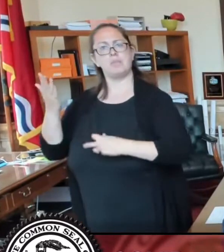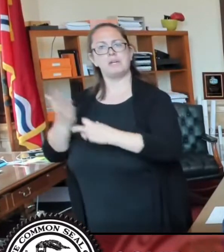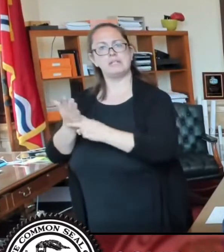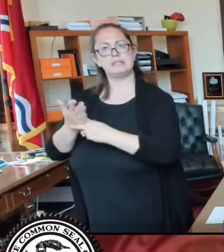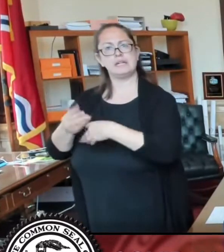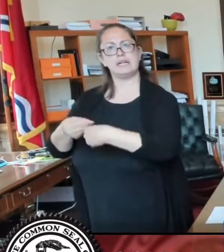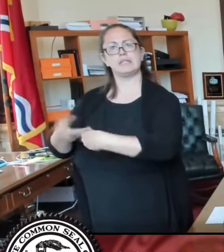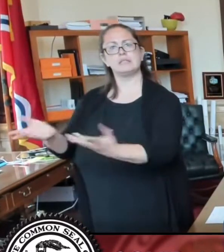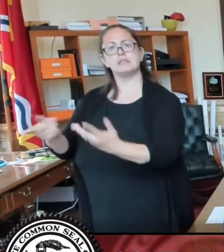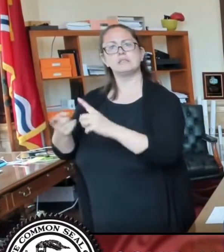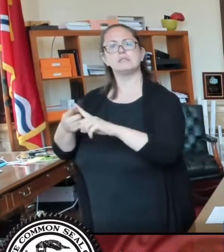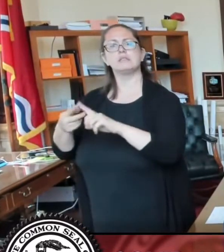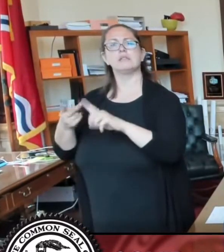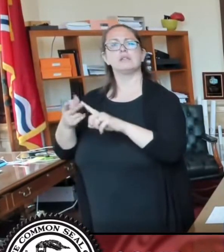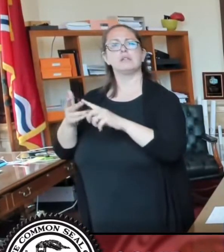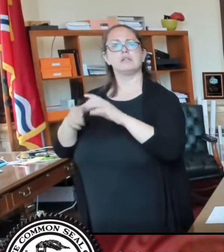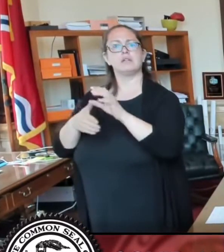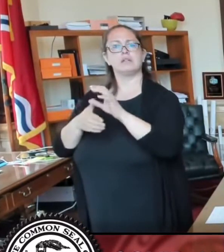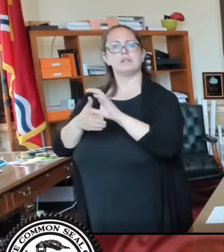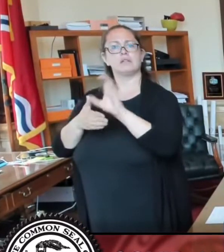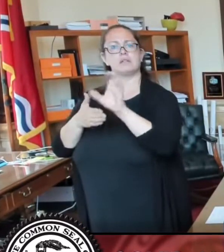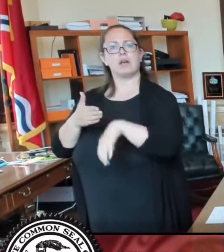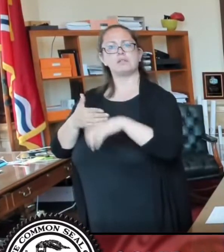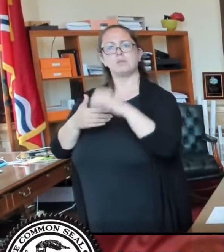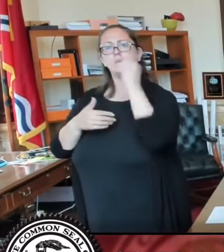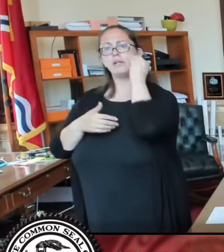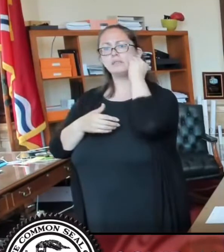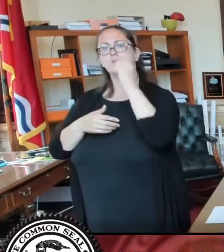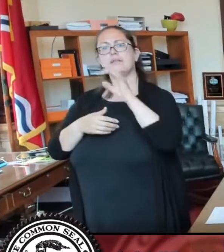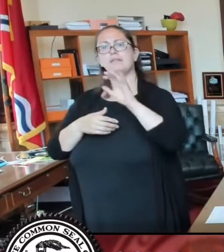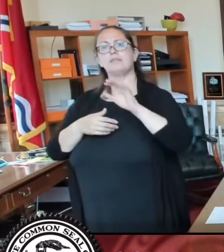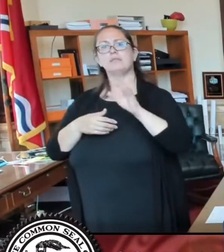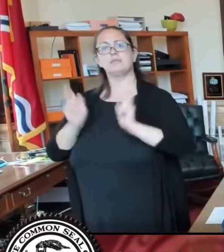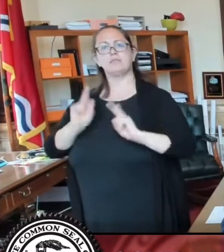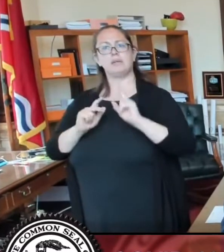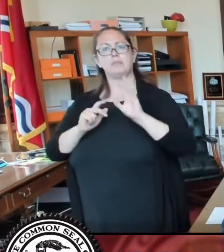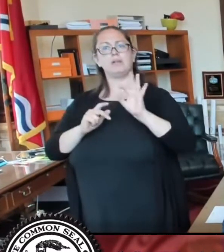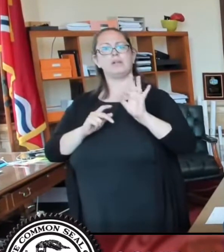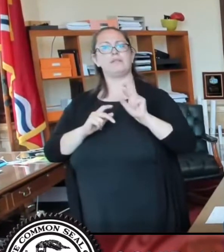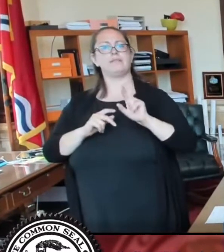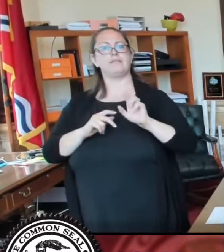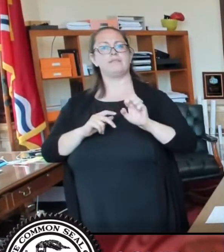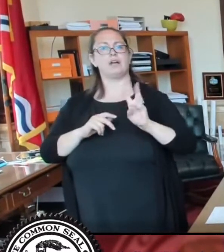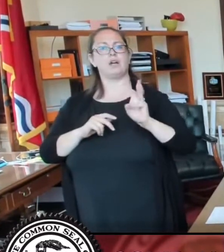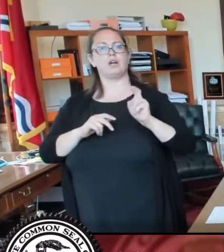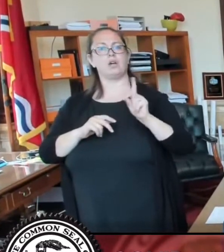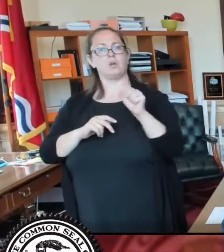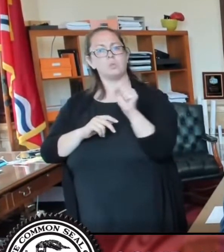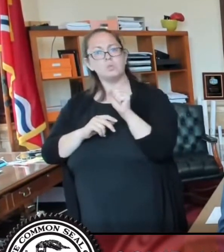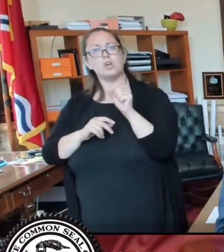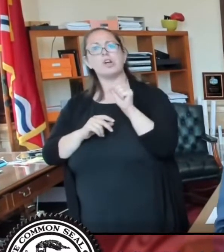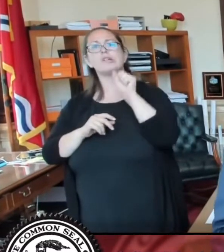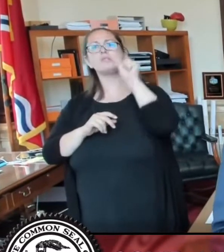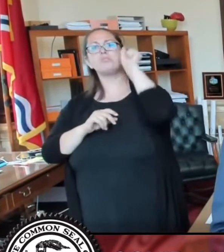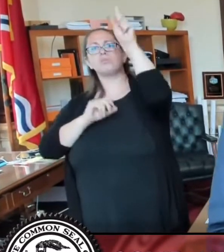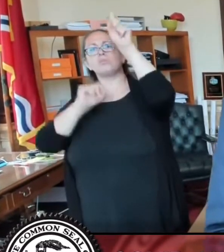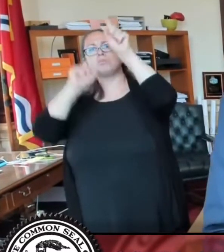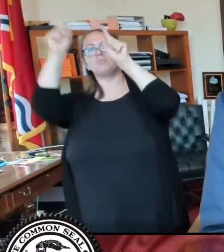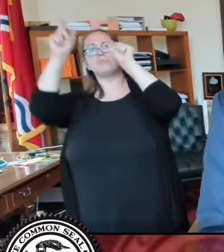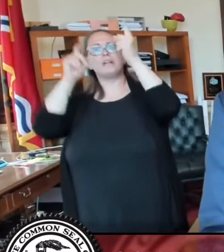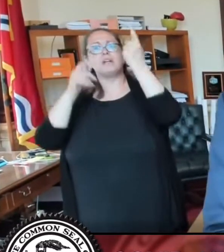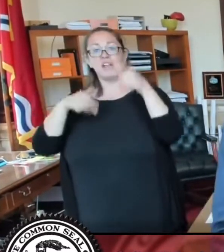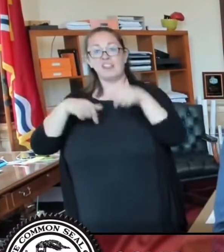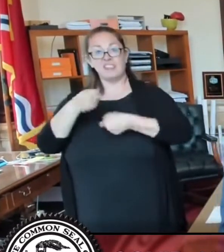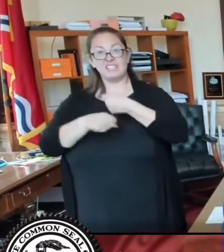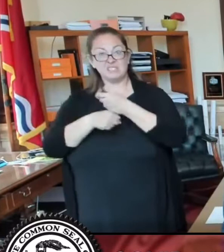what were the consequences of people shooting fireworks off around the 4th of July and how busy that kept first responders this year? Yeah, I tell